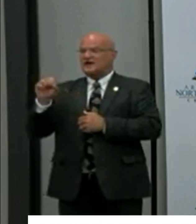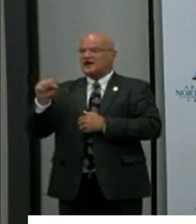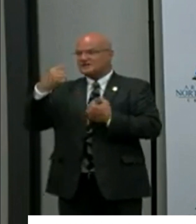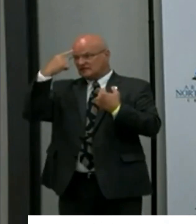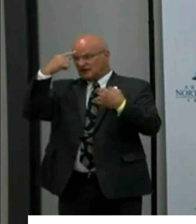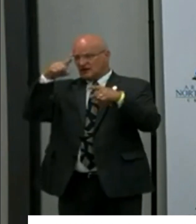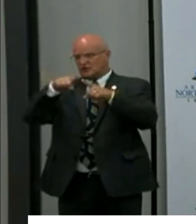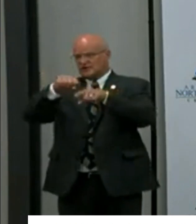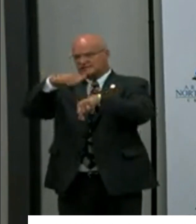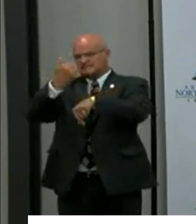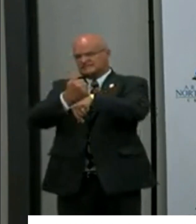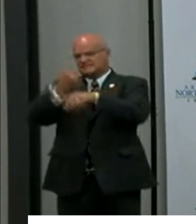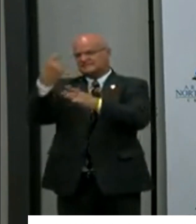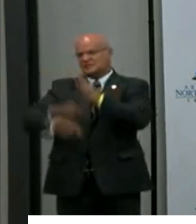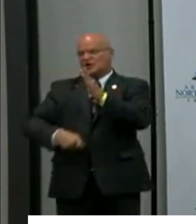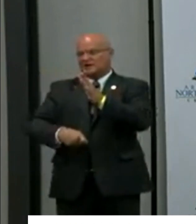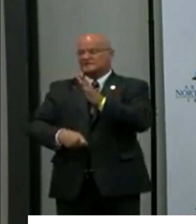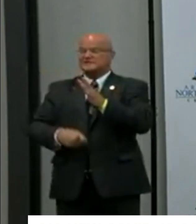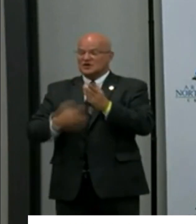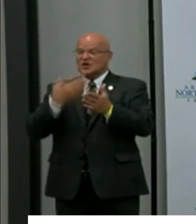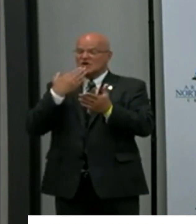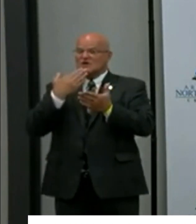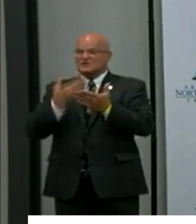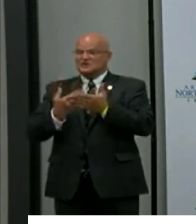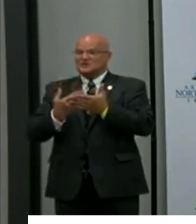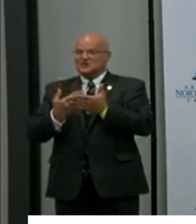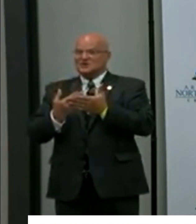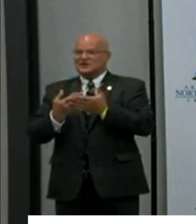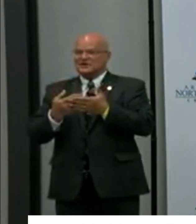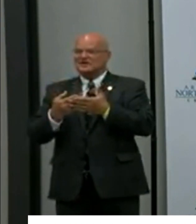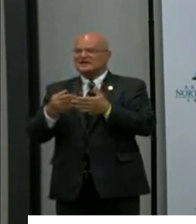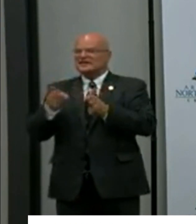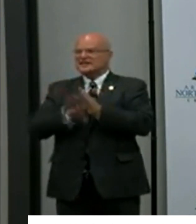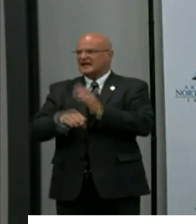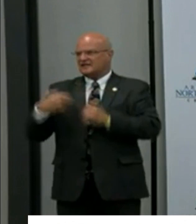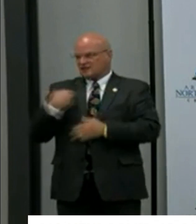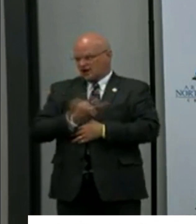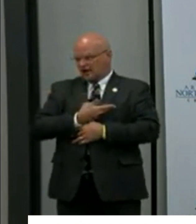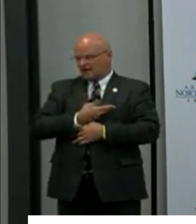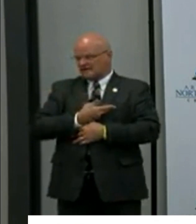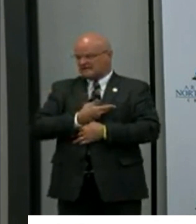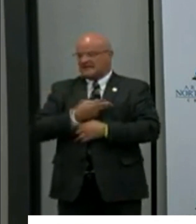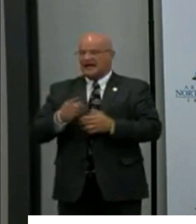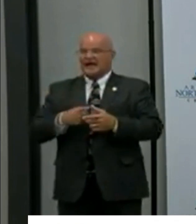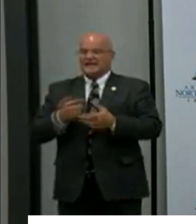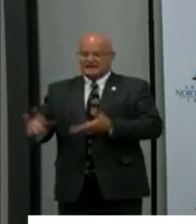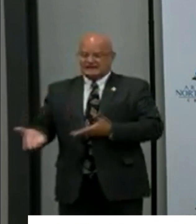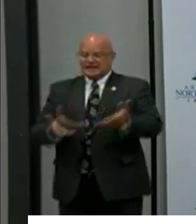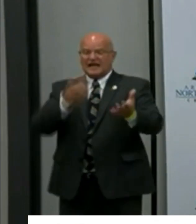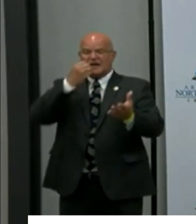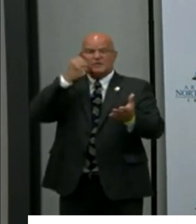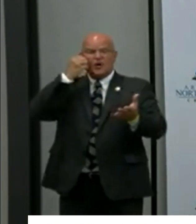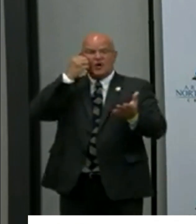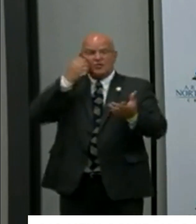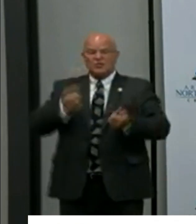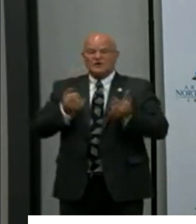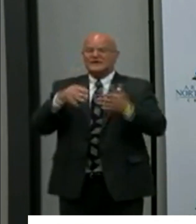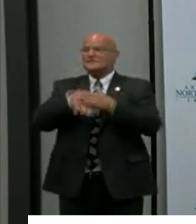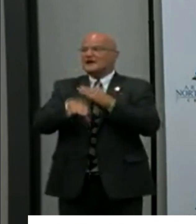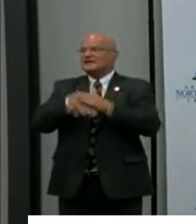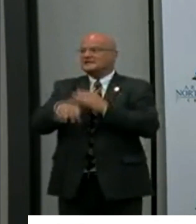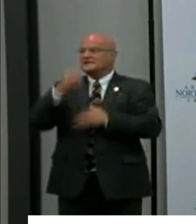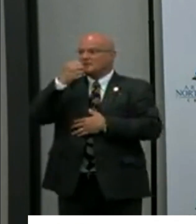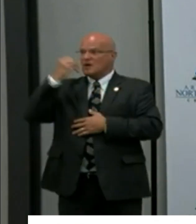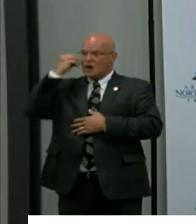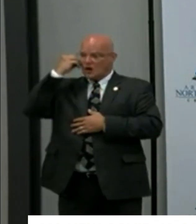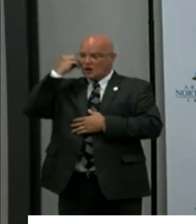upon a set price that is a good break for us. And they're allowed to go home with those, and that will give them access from their